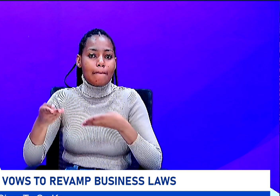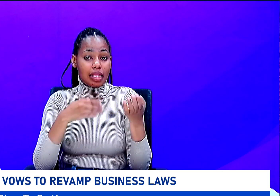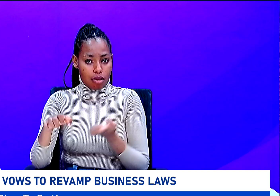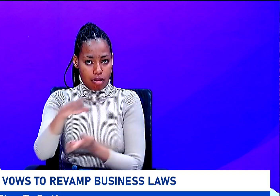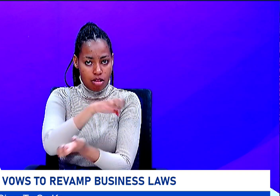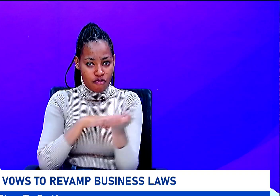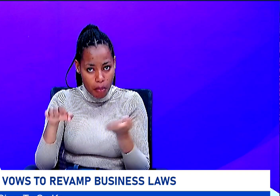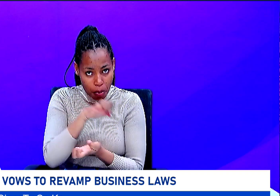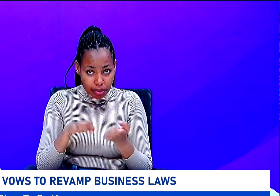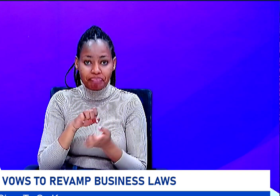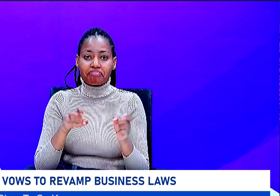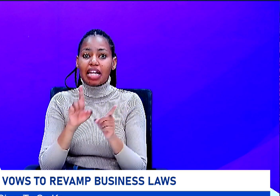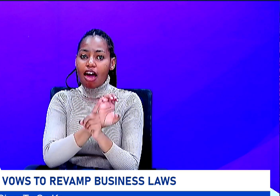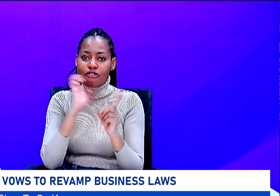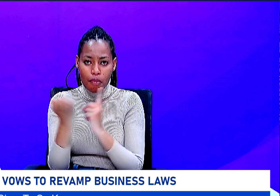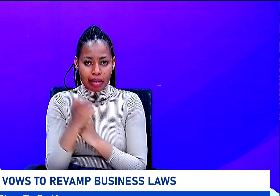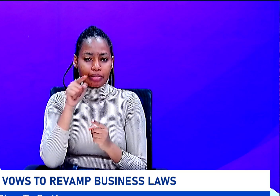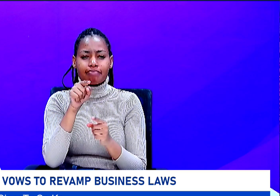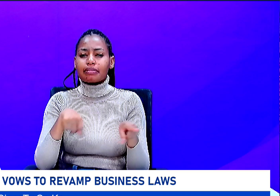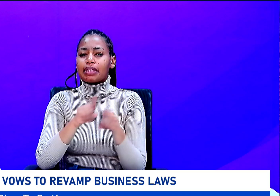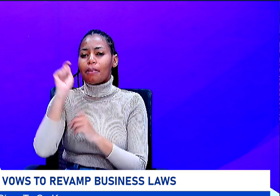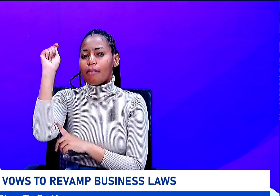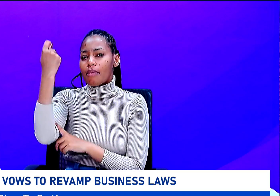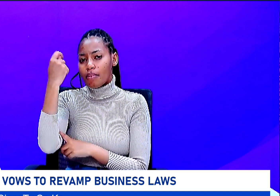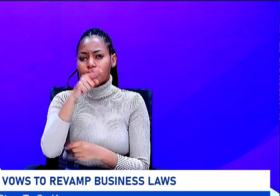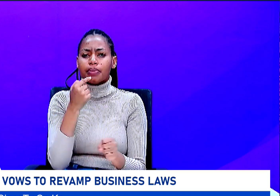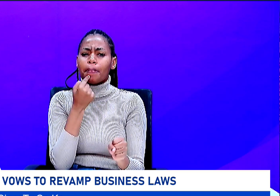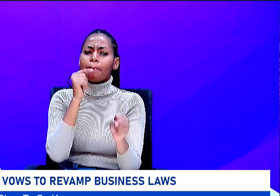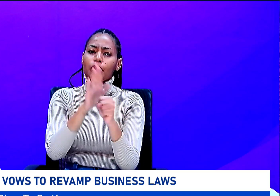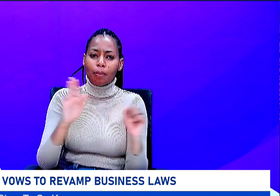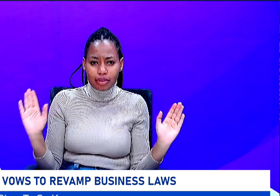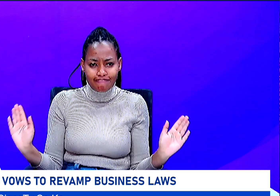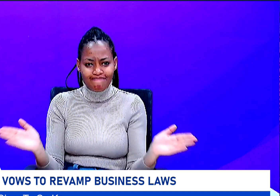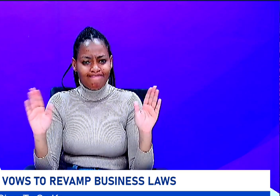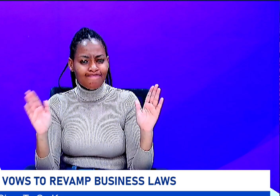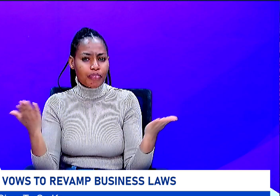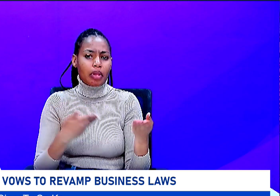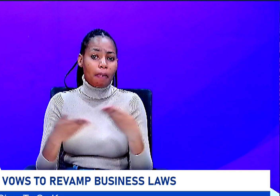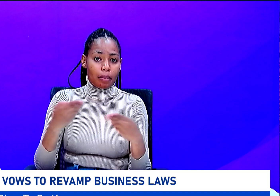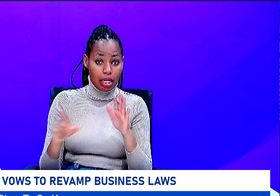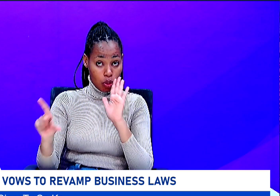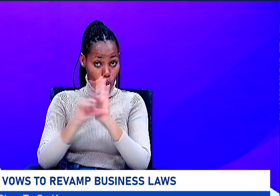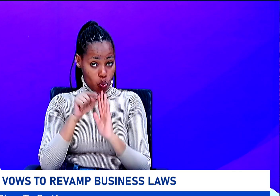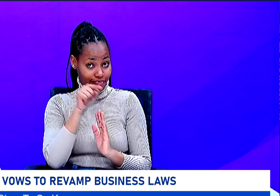the business environment in Kenya, promising urgent